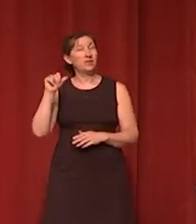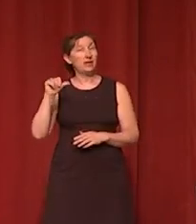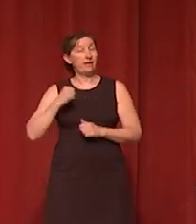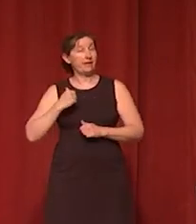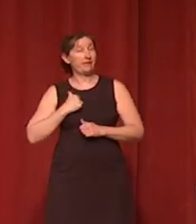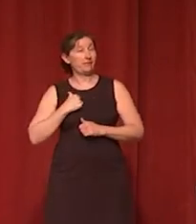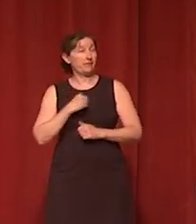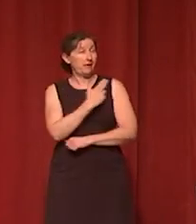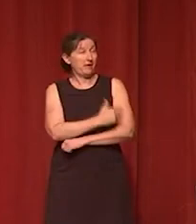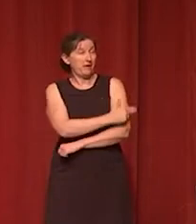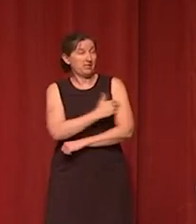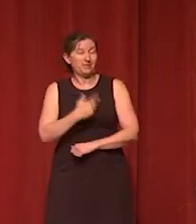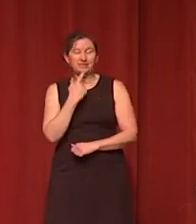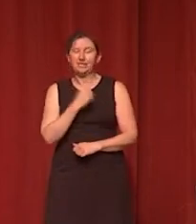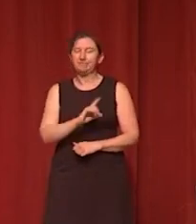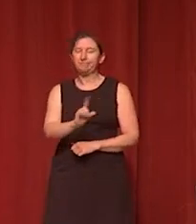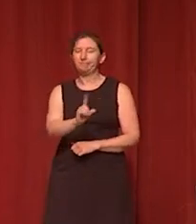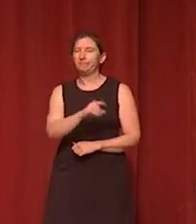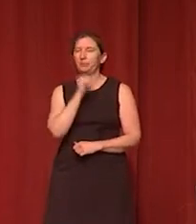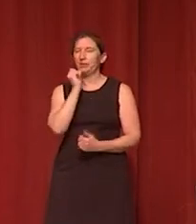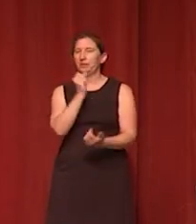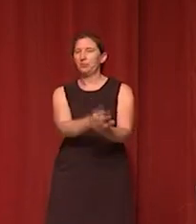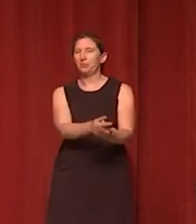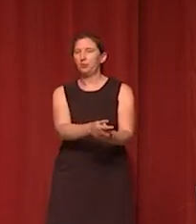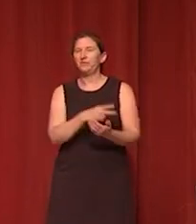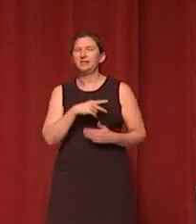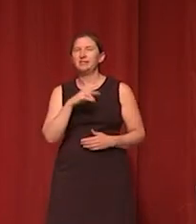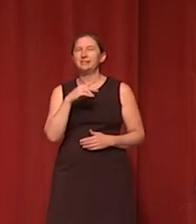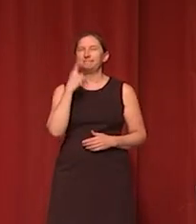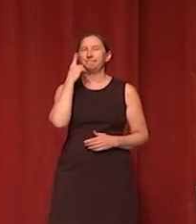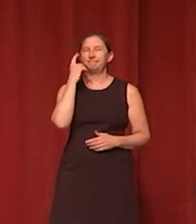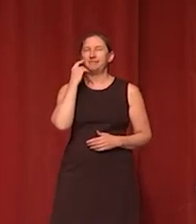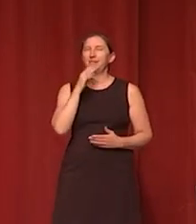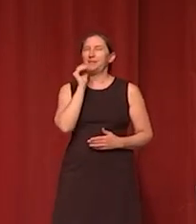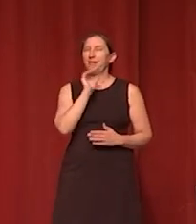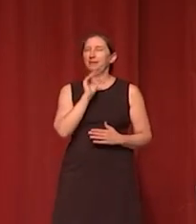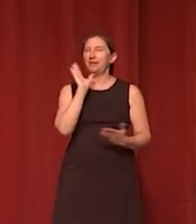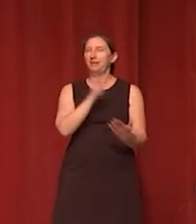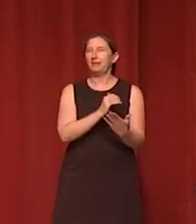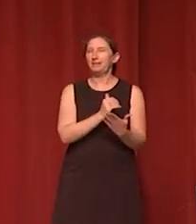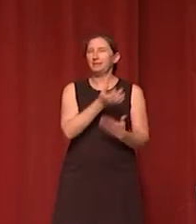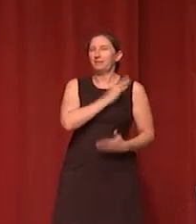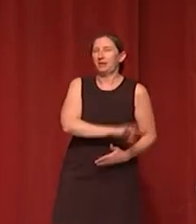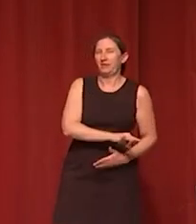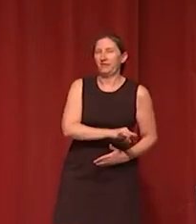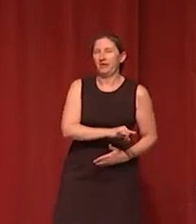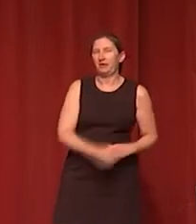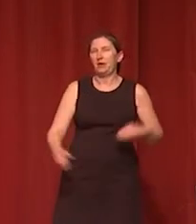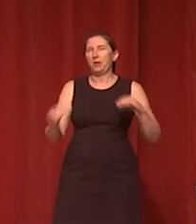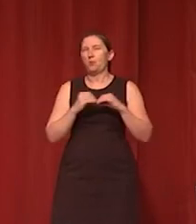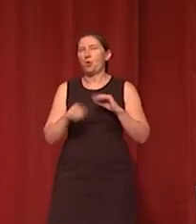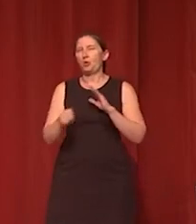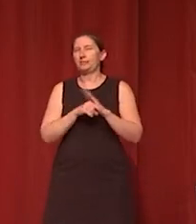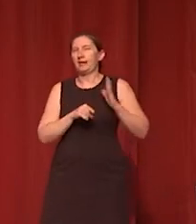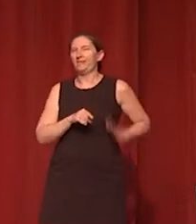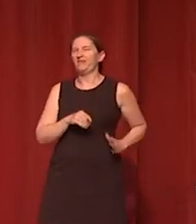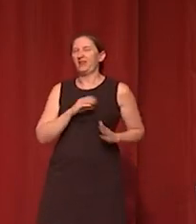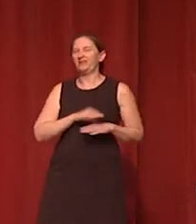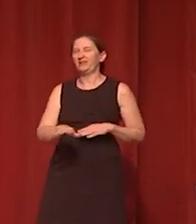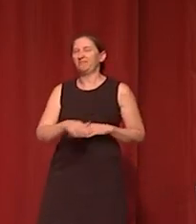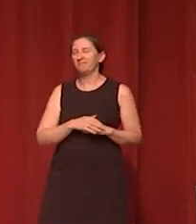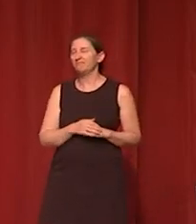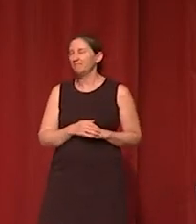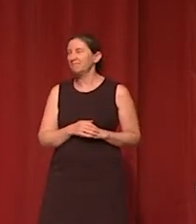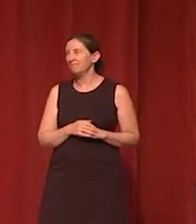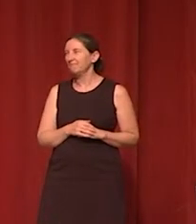don't want to give you the infusion because they're not sure how helpful it'll be compared to the risk of having the side effects. So right now,